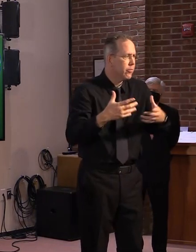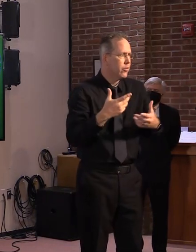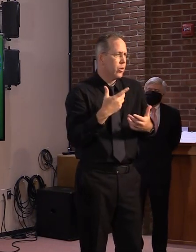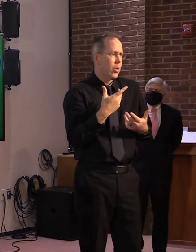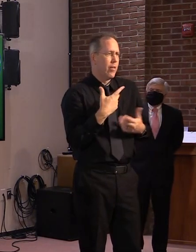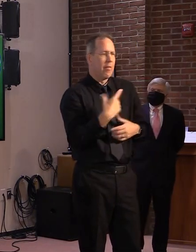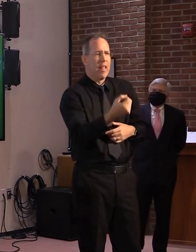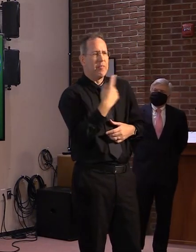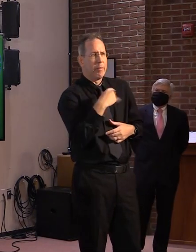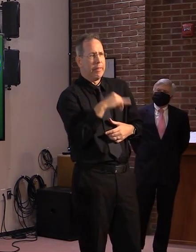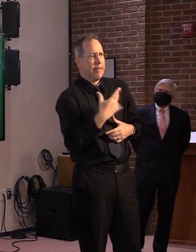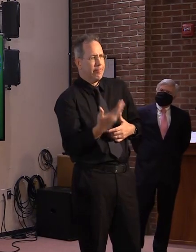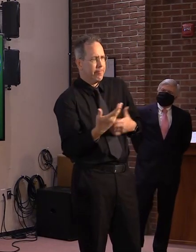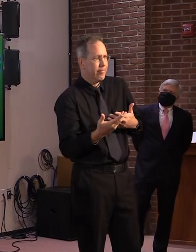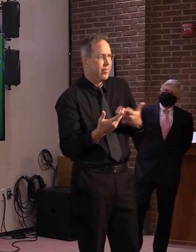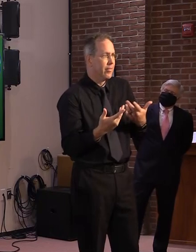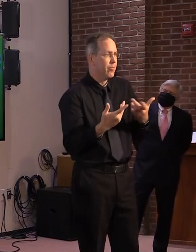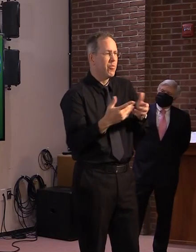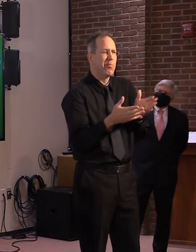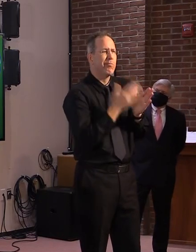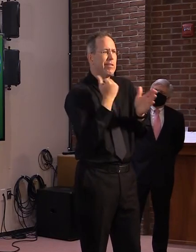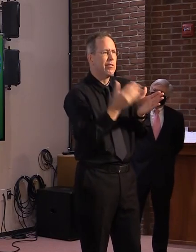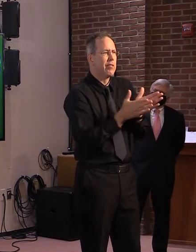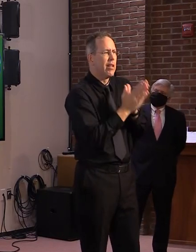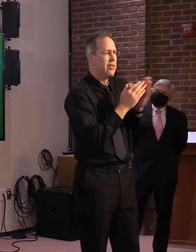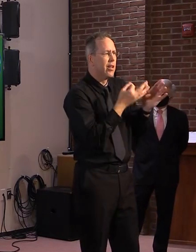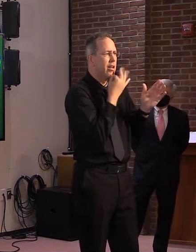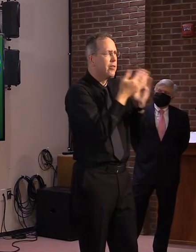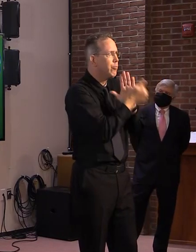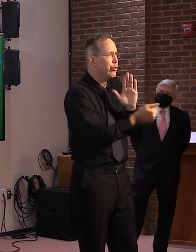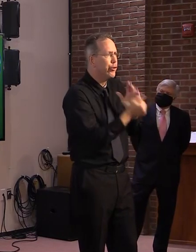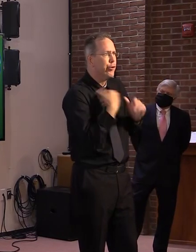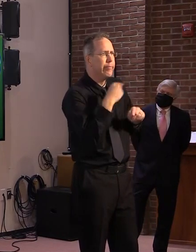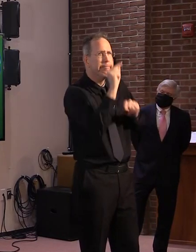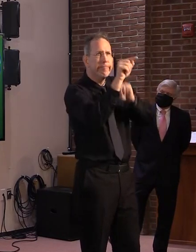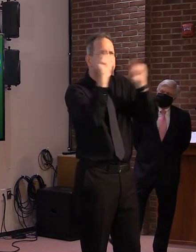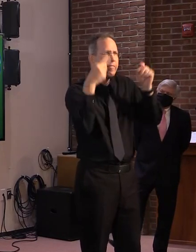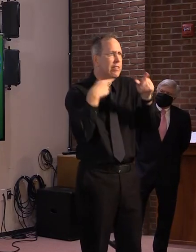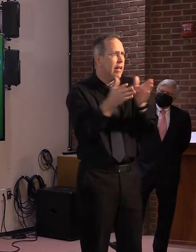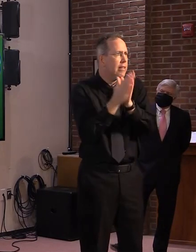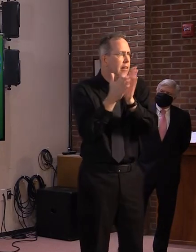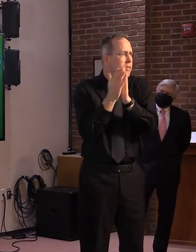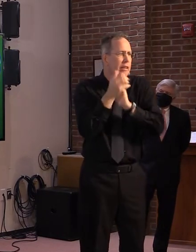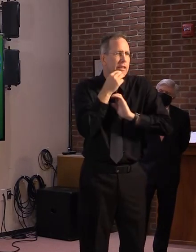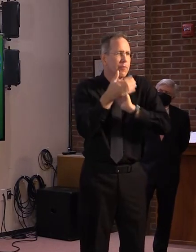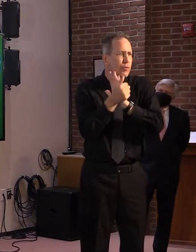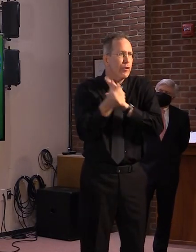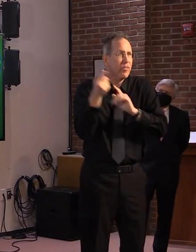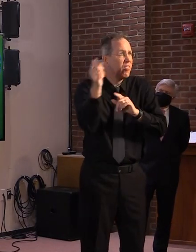national experts, they'll give you diagrams that are all over the place.